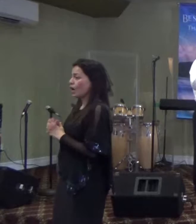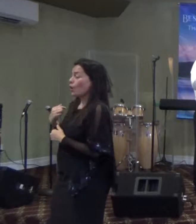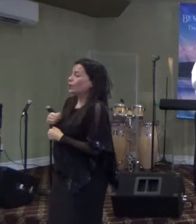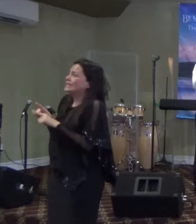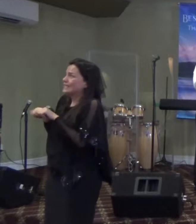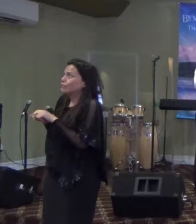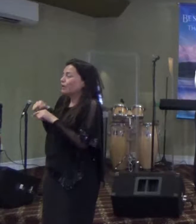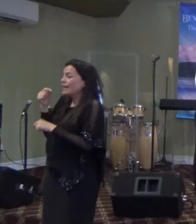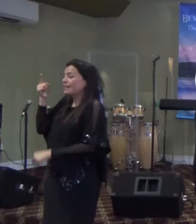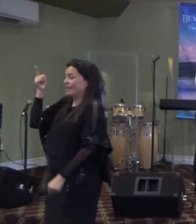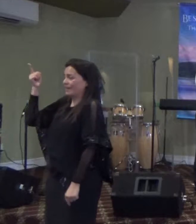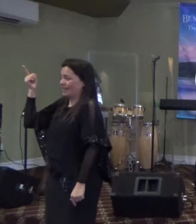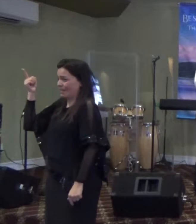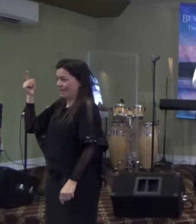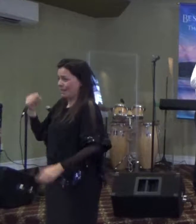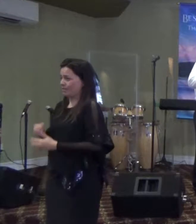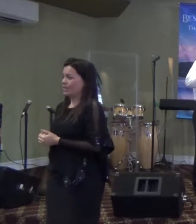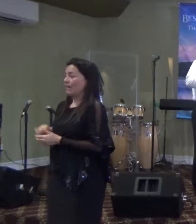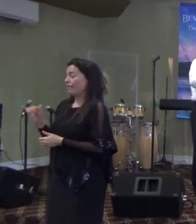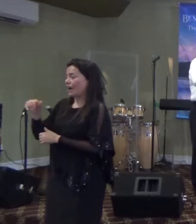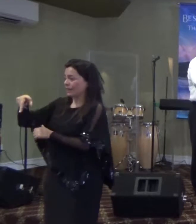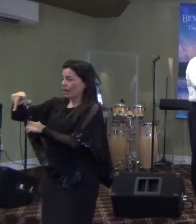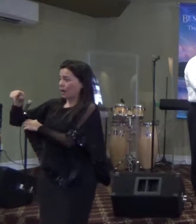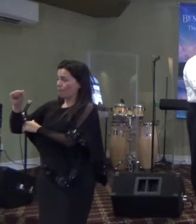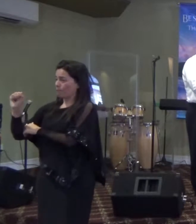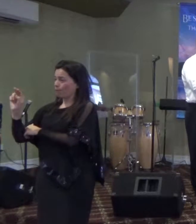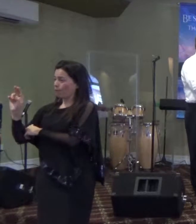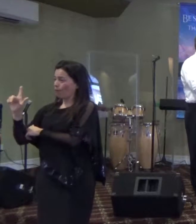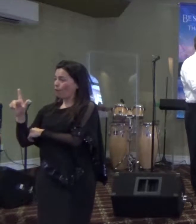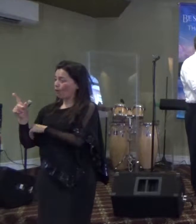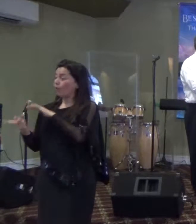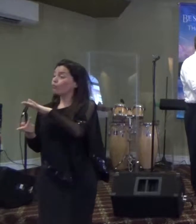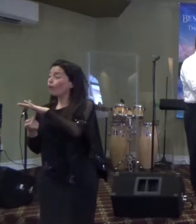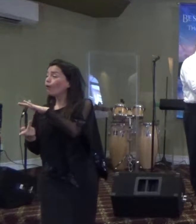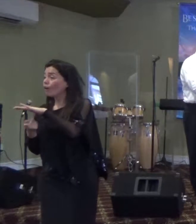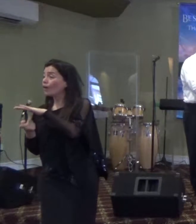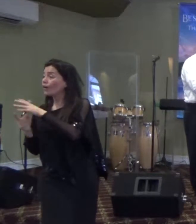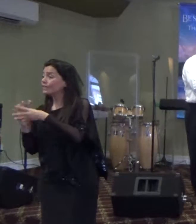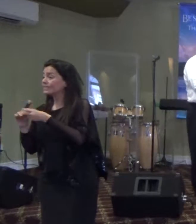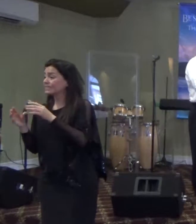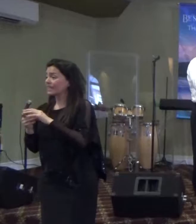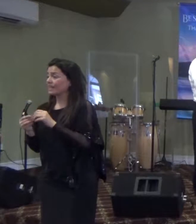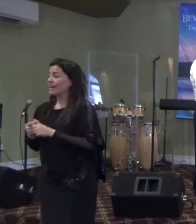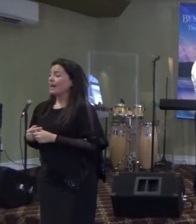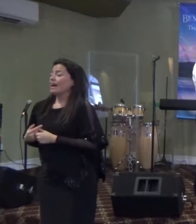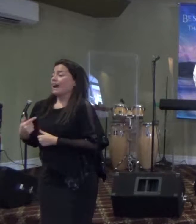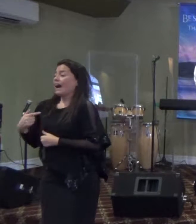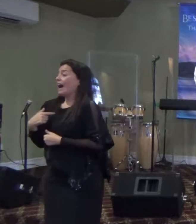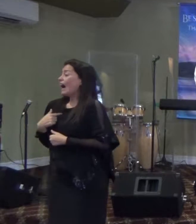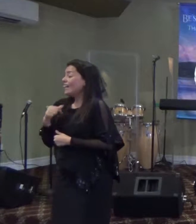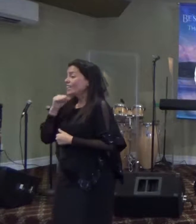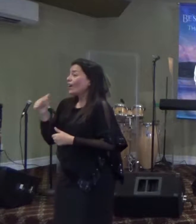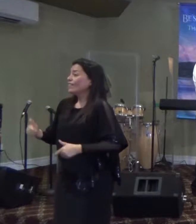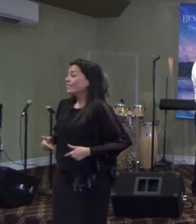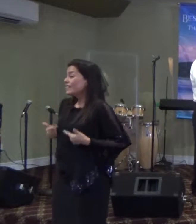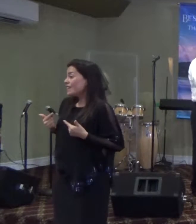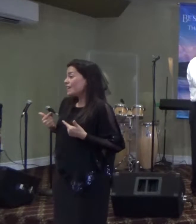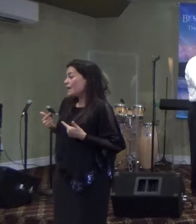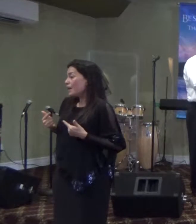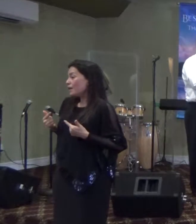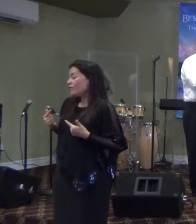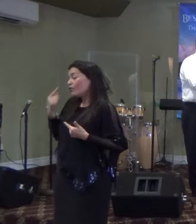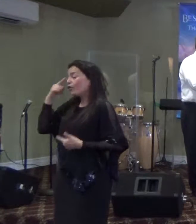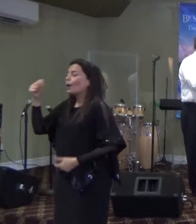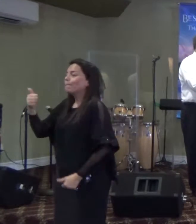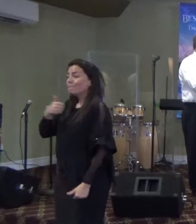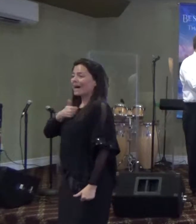como dijo San Pablo, Just as Paul said, ya no vivo yo, I no longer live, ya no vivo yo, I no longer mas live, Cristo vive